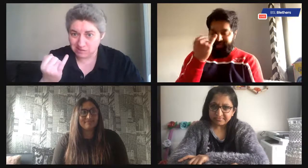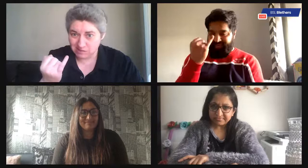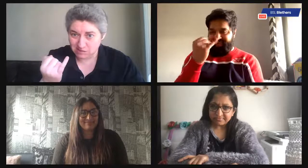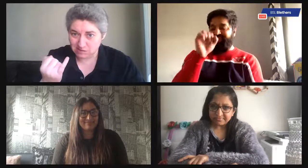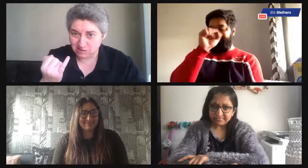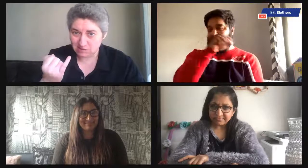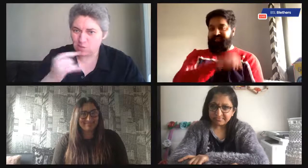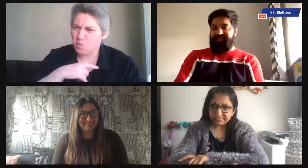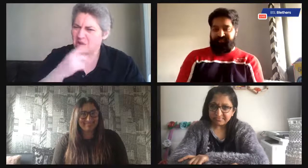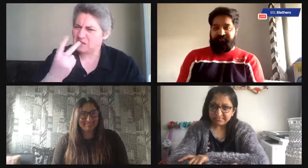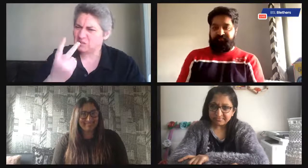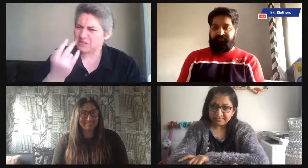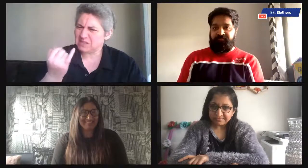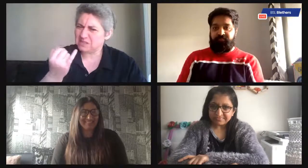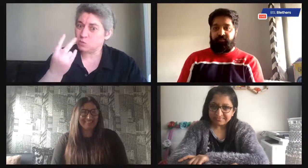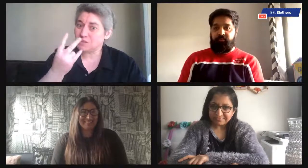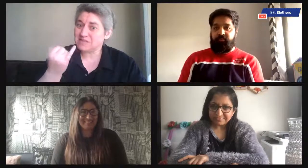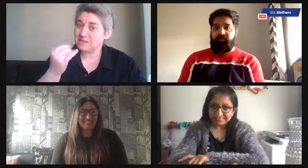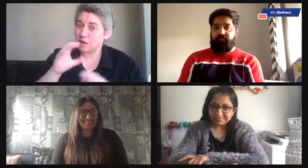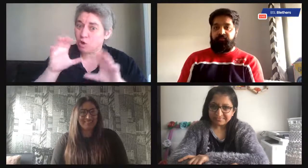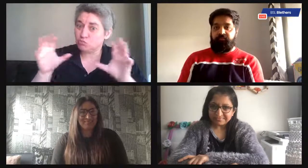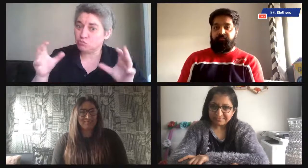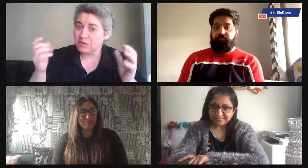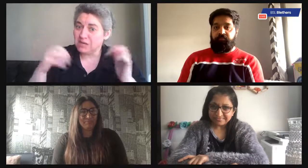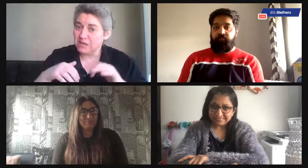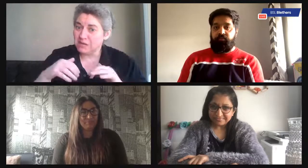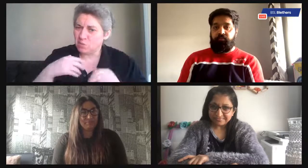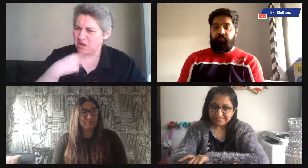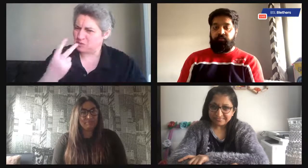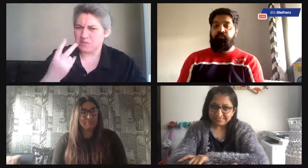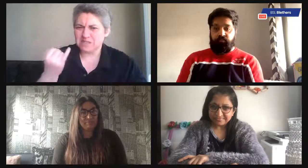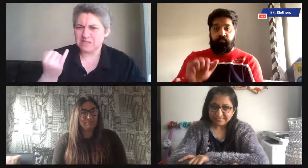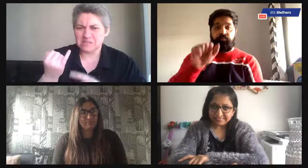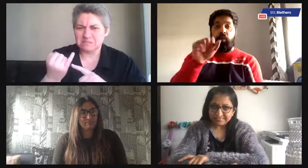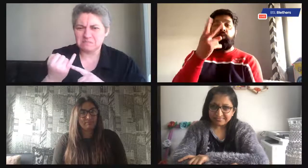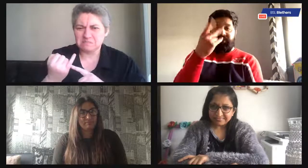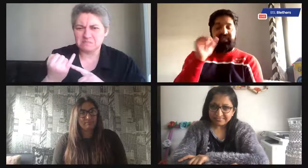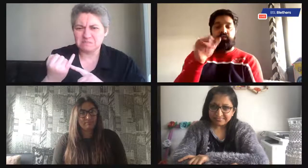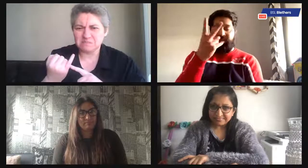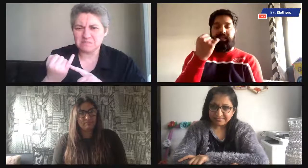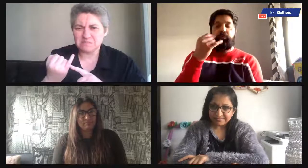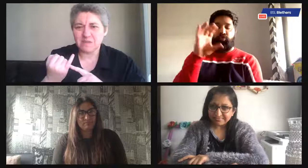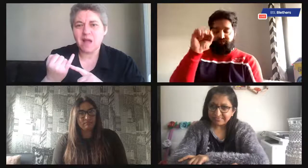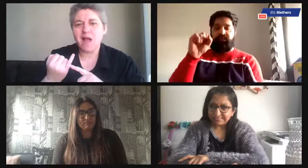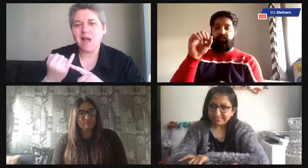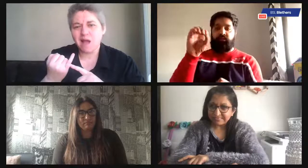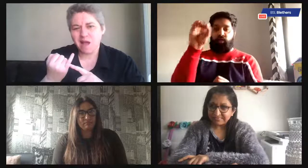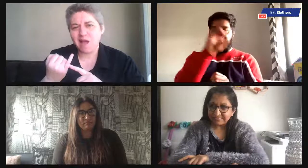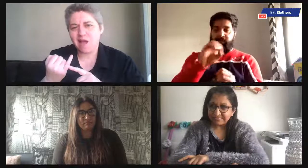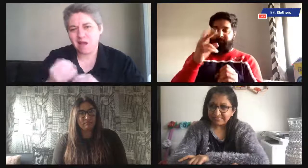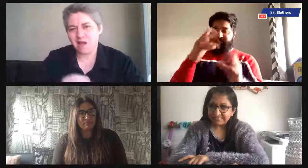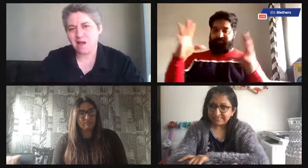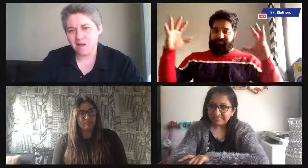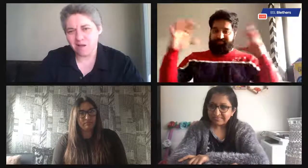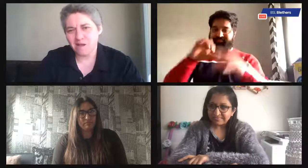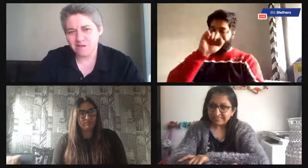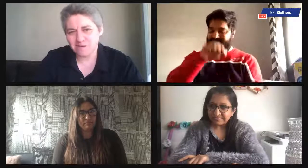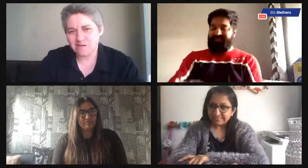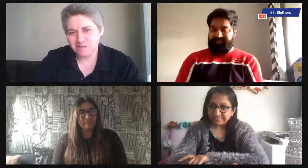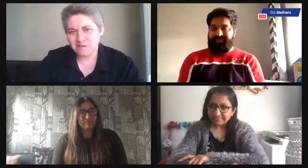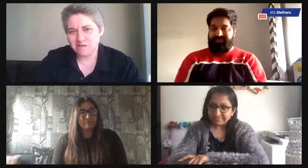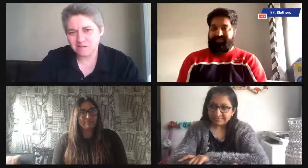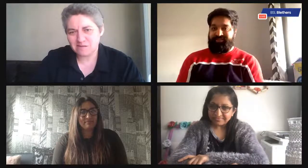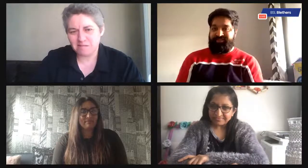know about COP26. That's it. Why 26 is the reason? Is that 26 countries? You're absolutely right.